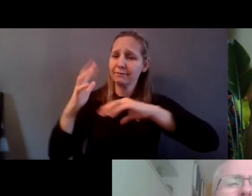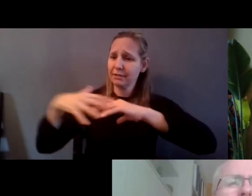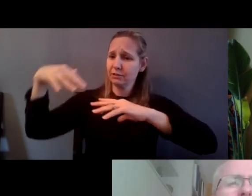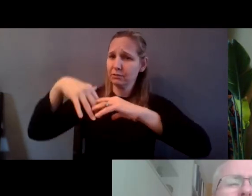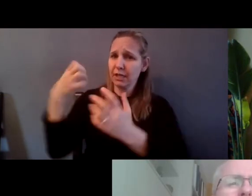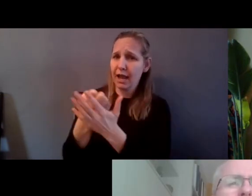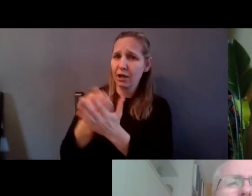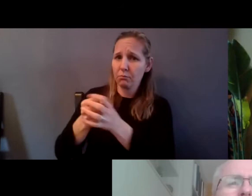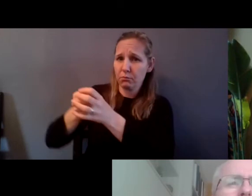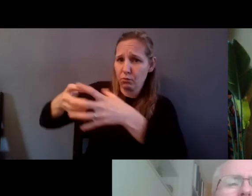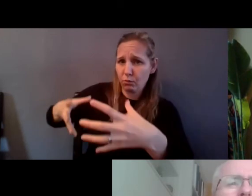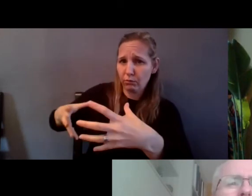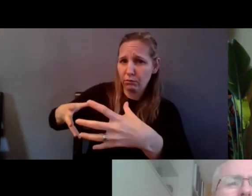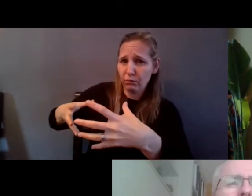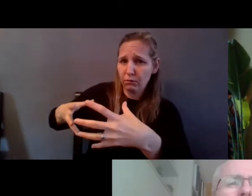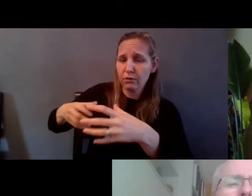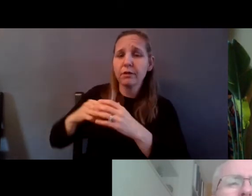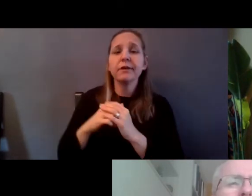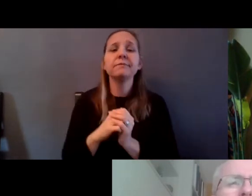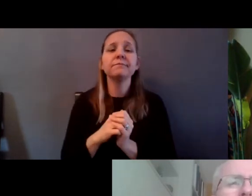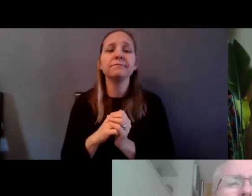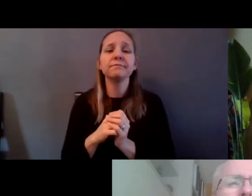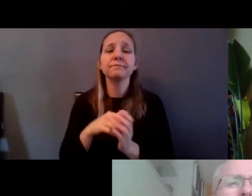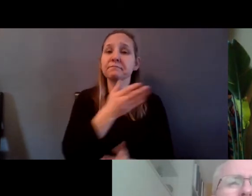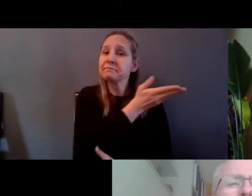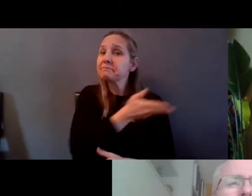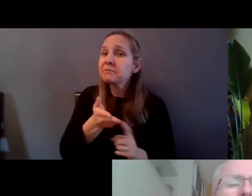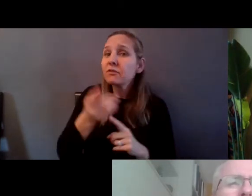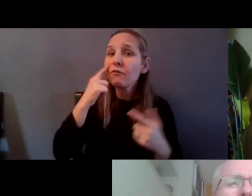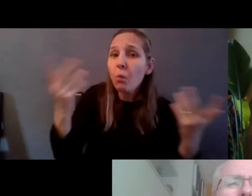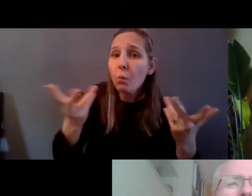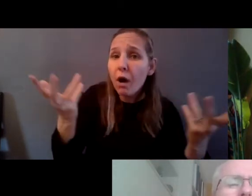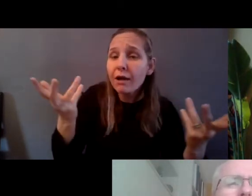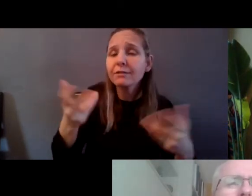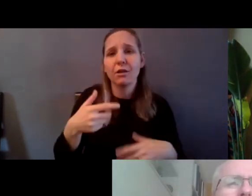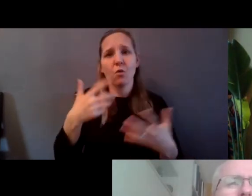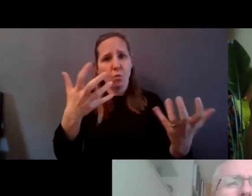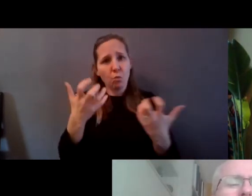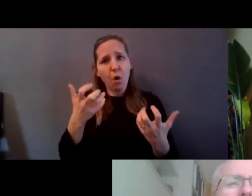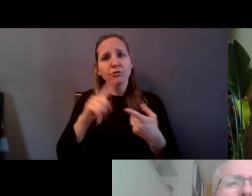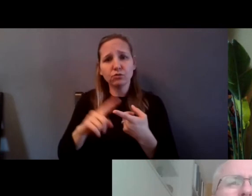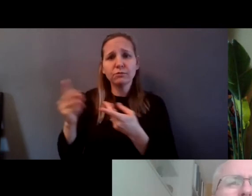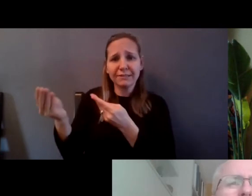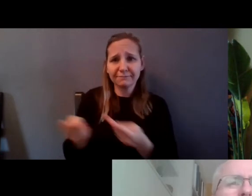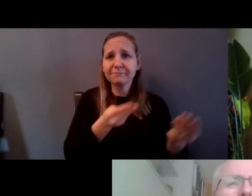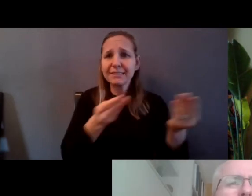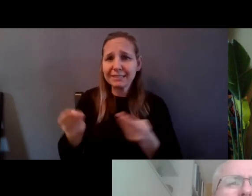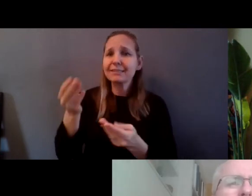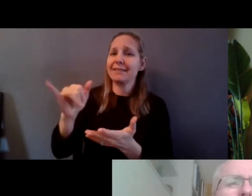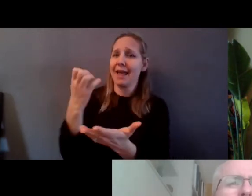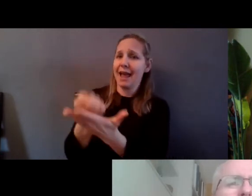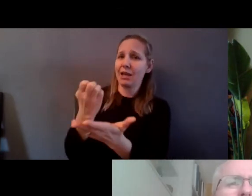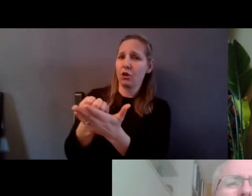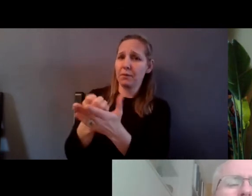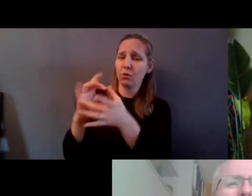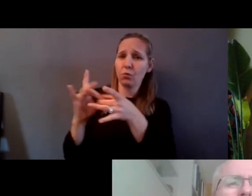economic growth. It's an invitation into the idea of being able to facilitate economic relationships